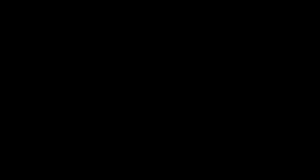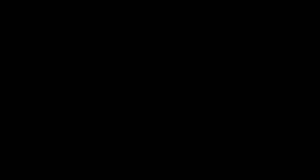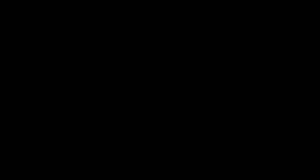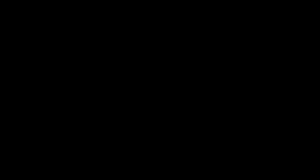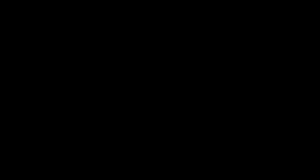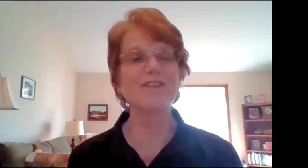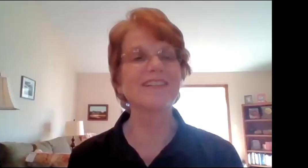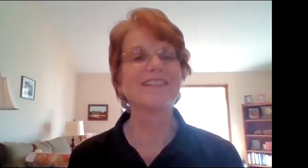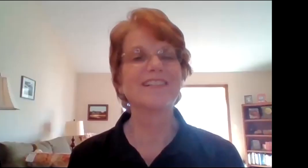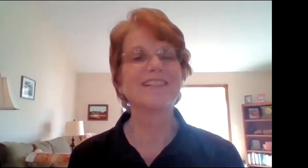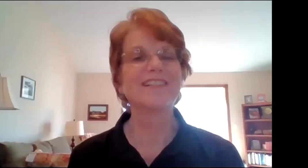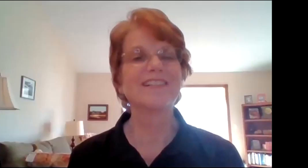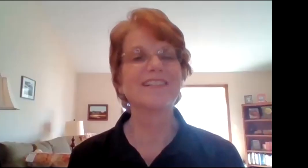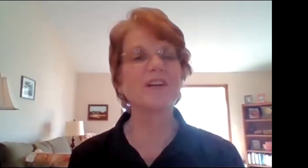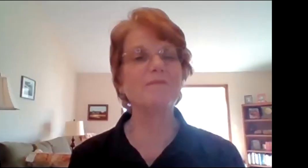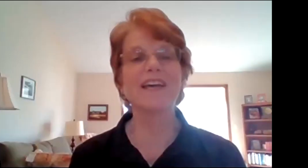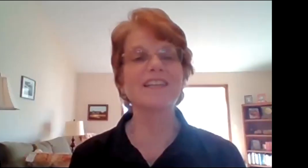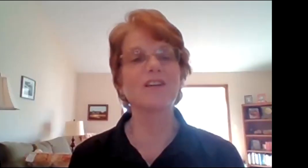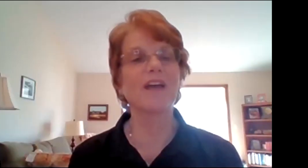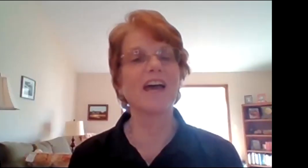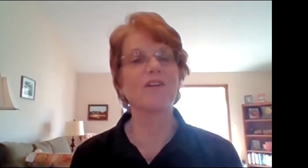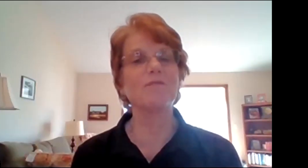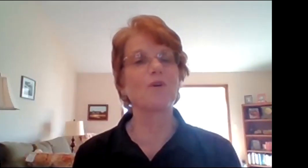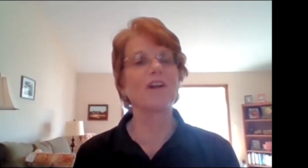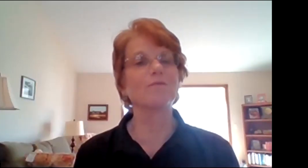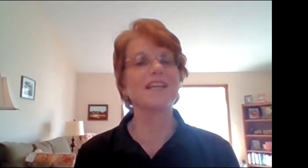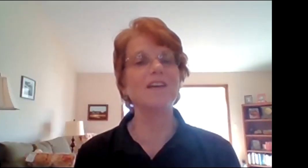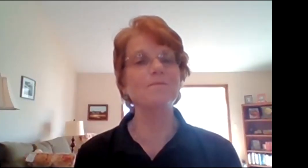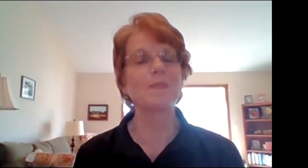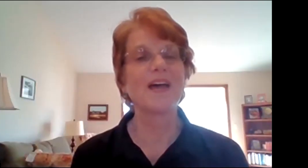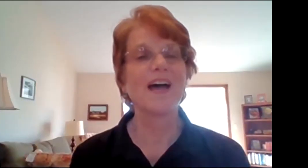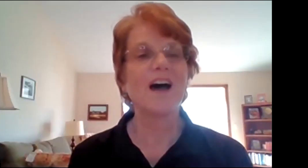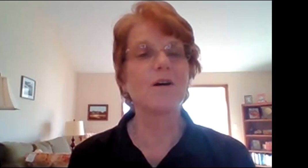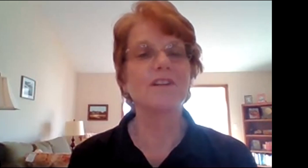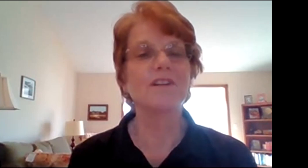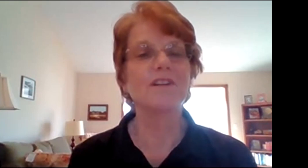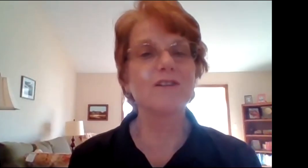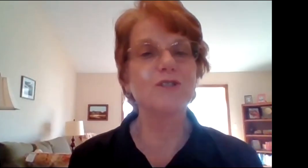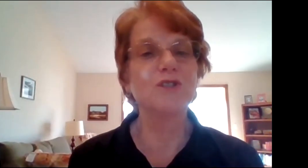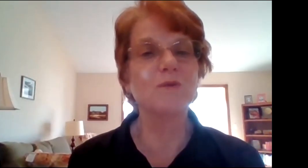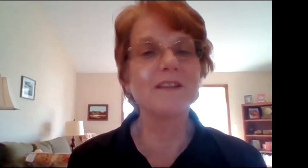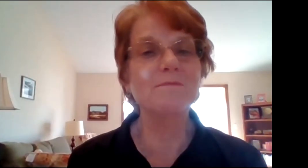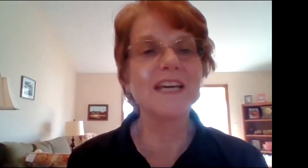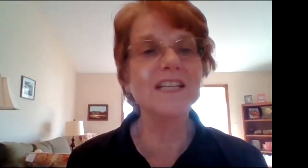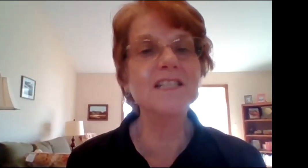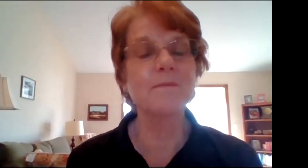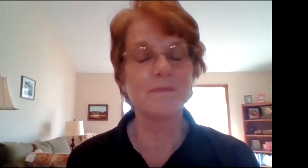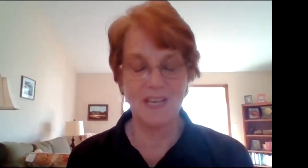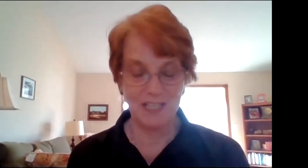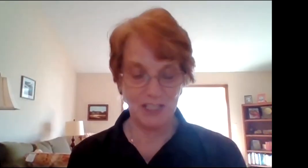you here. So good to be connected, and I think we got a great program today. Let me introduce you to Beth McGinnis.